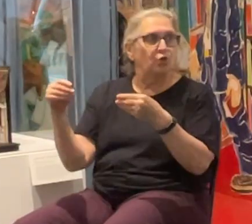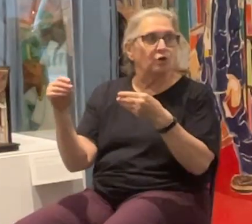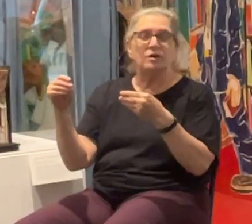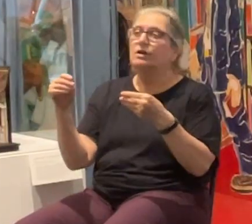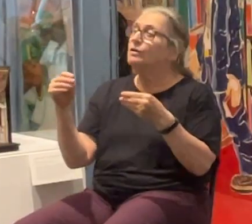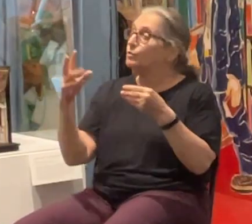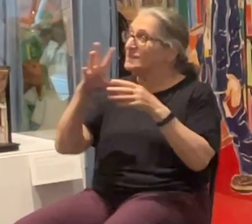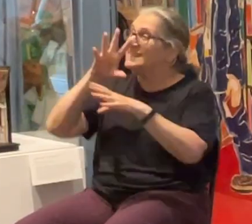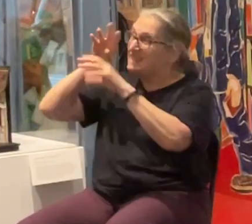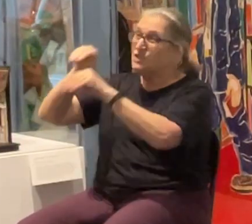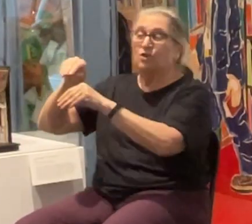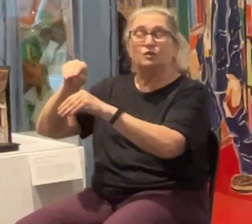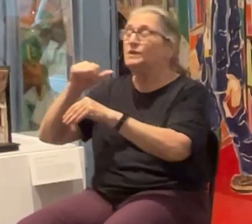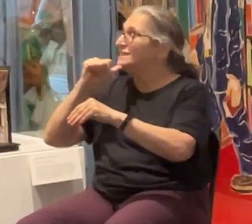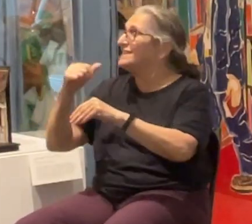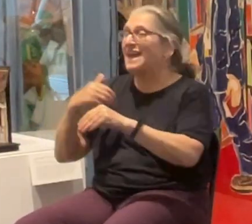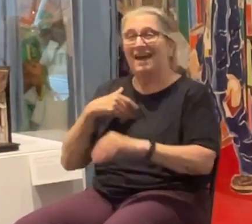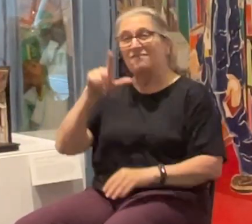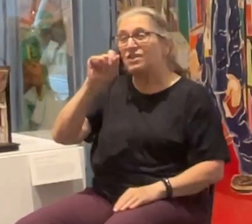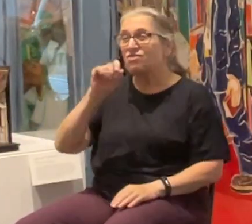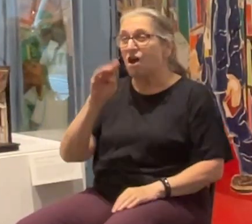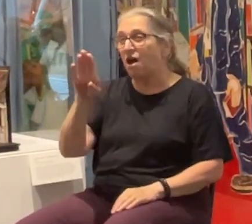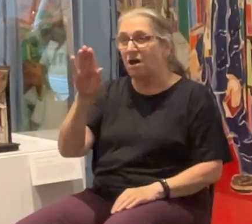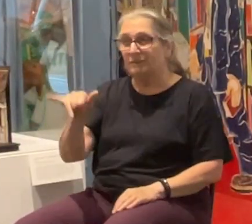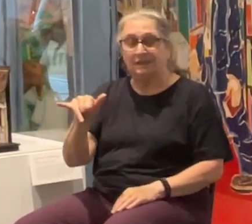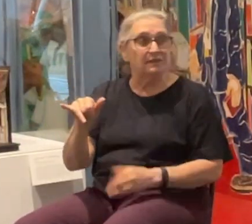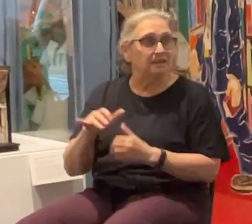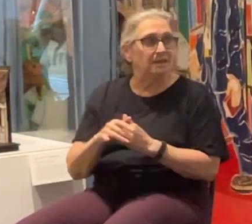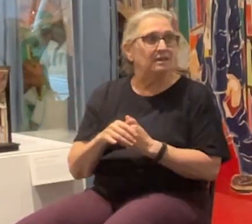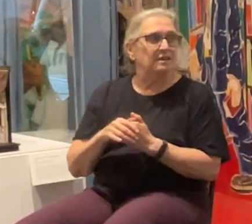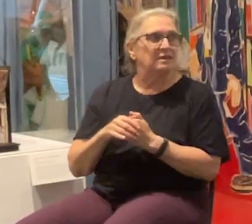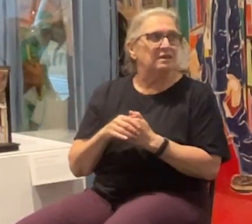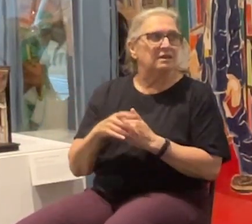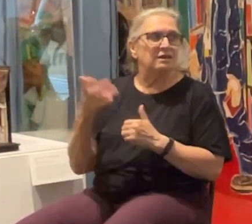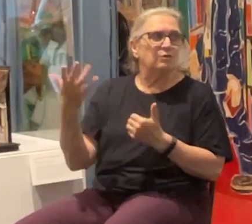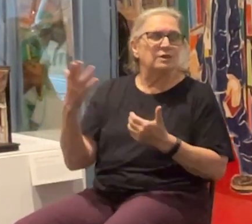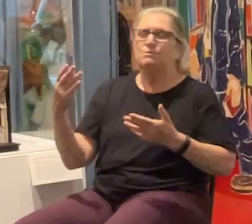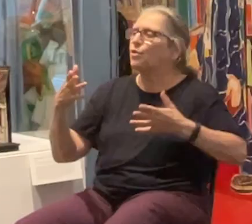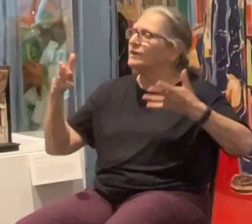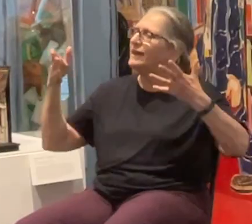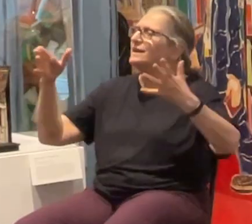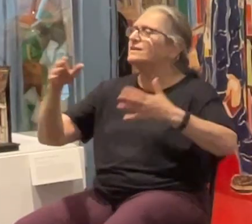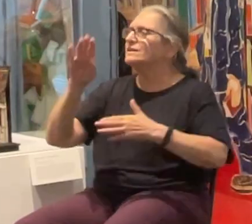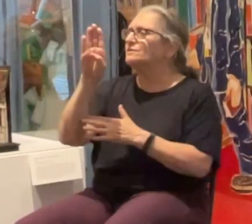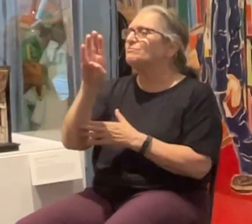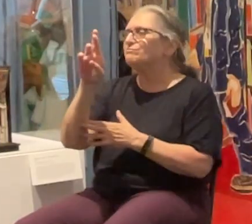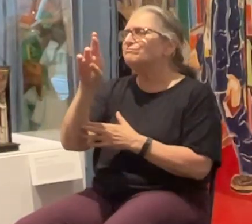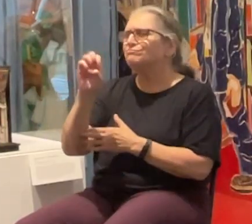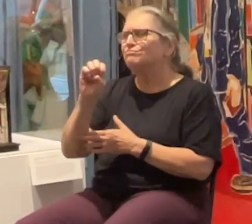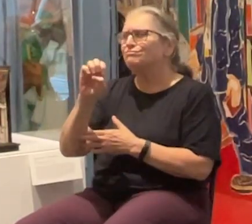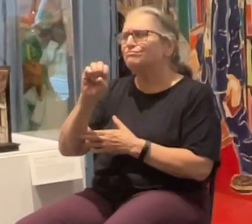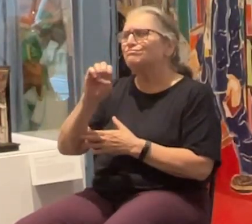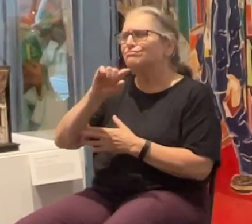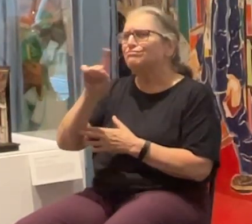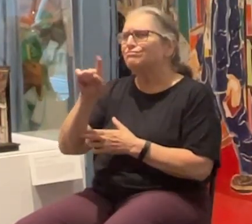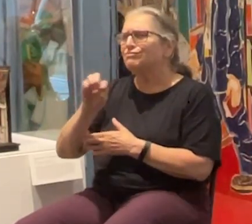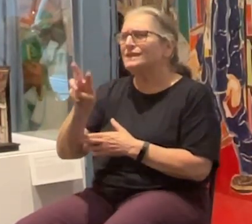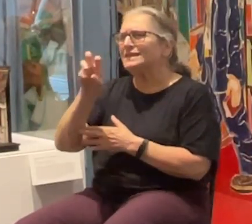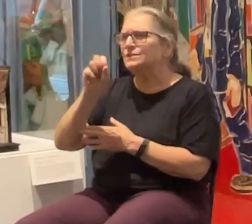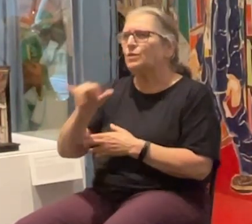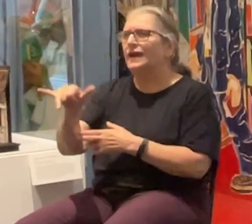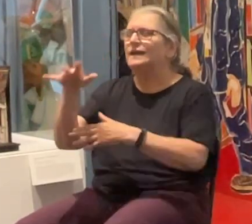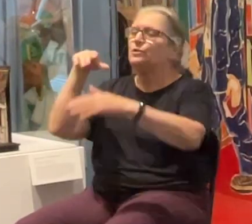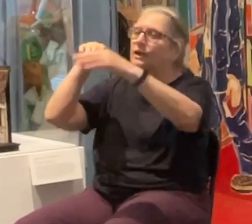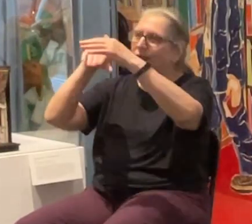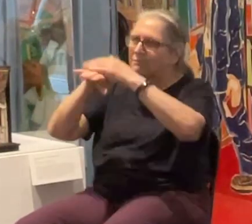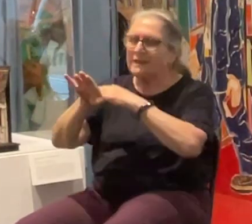there. When you came into the museum, if anybody remembers, there was more like a breezeway, and then you entered the museum and you walked past